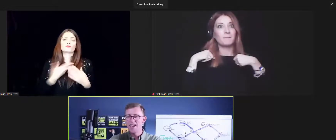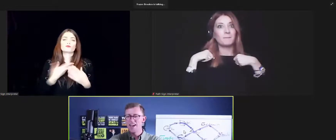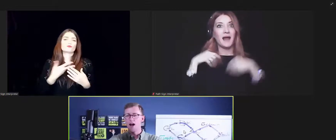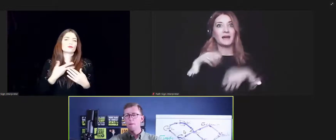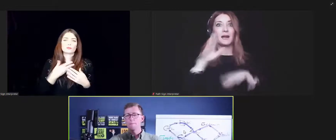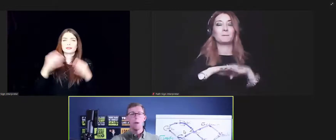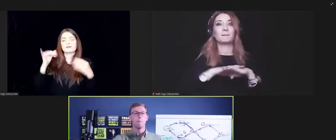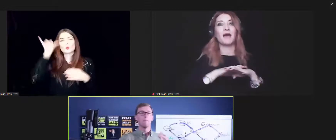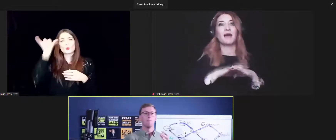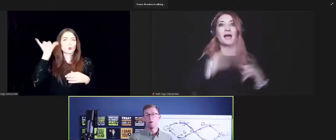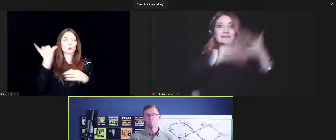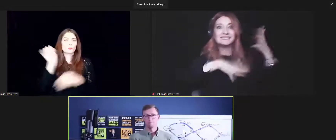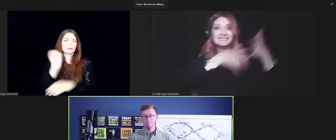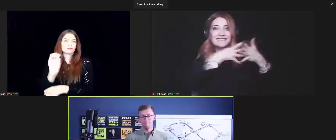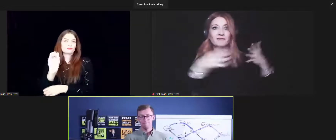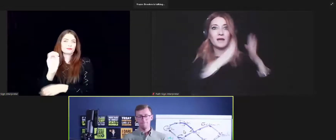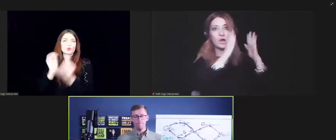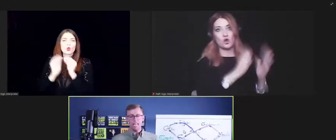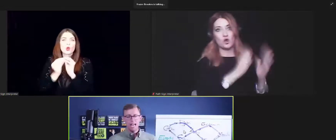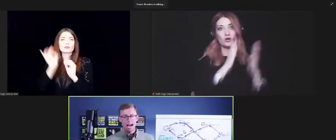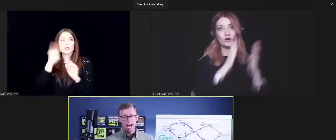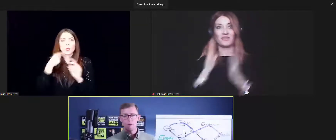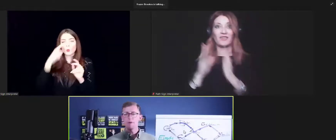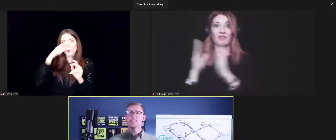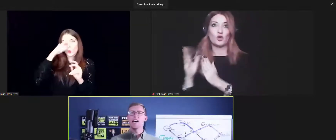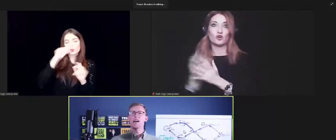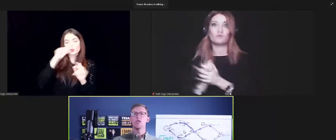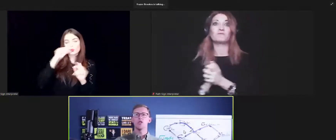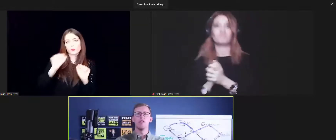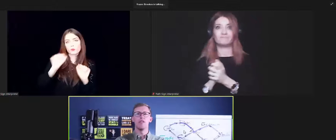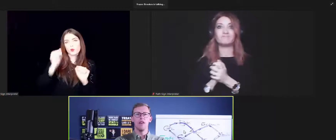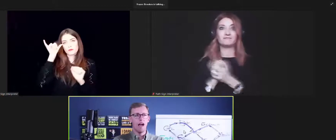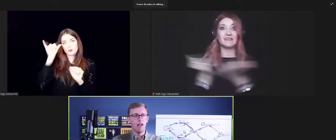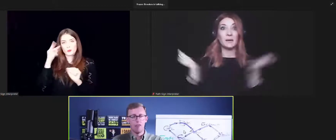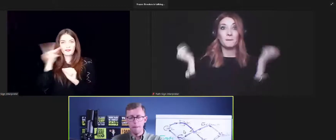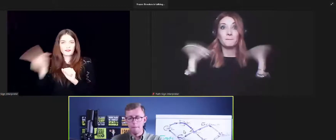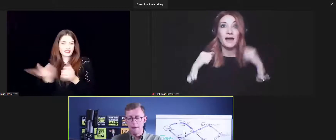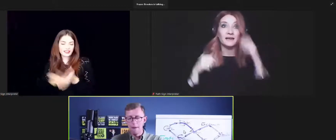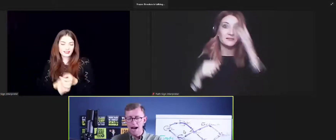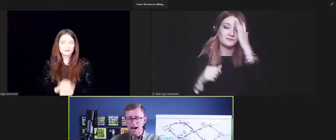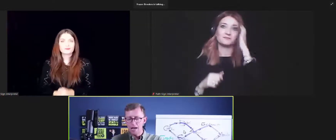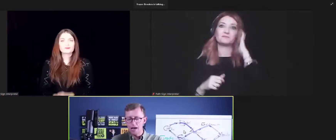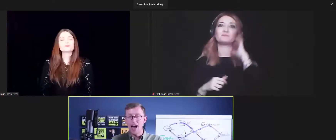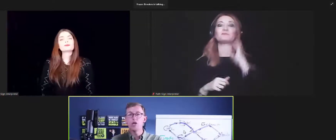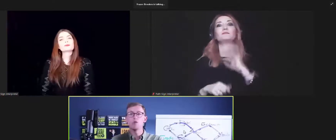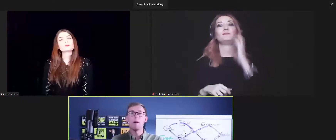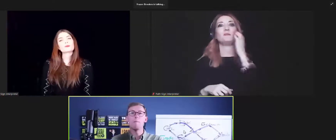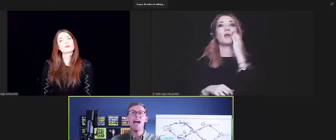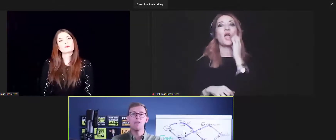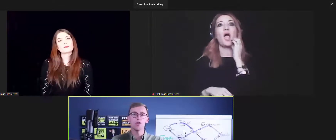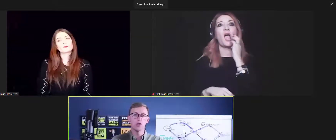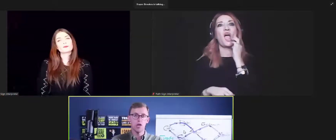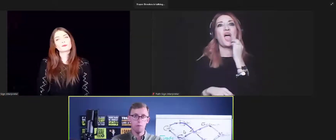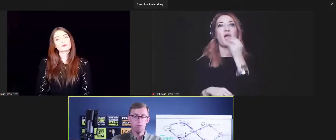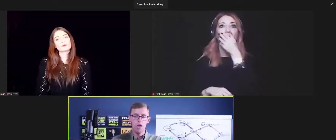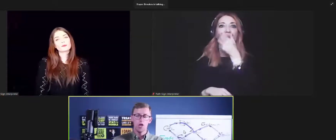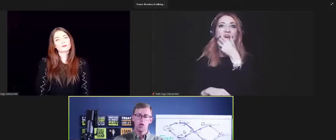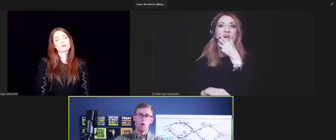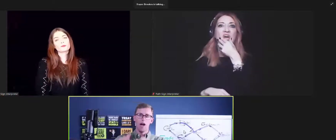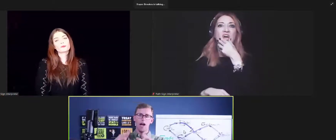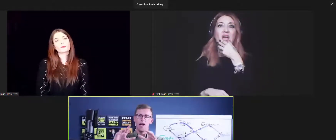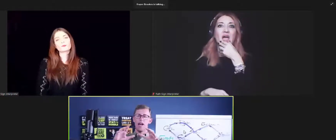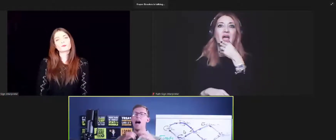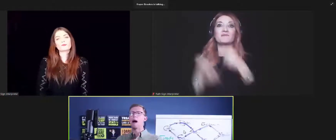Right now, I'm going to tell you something that I saw my parents do.